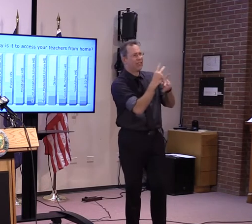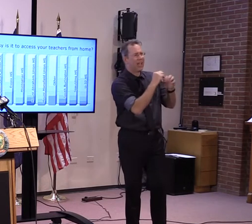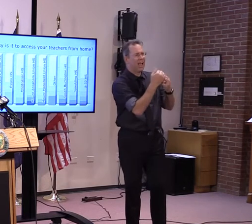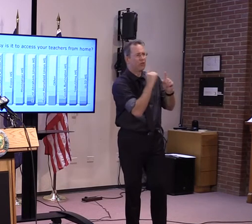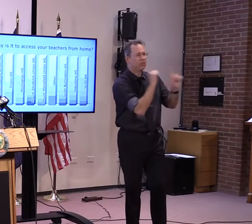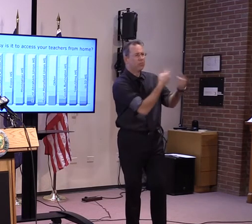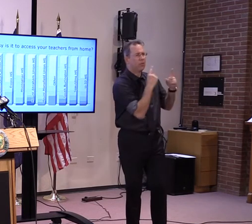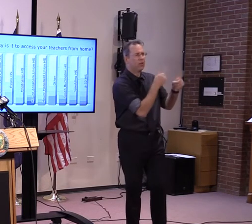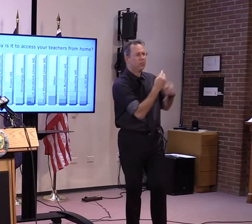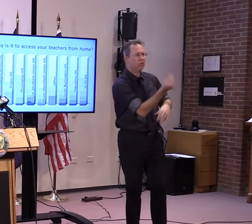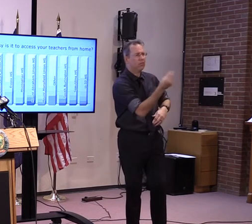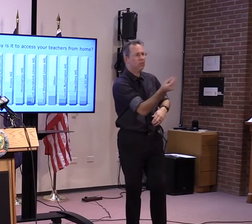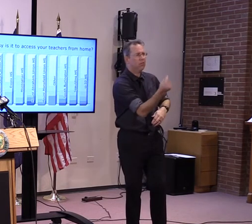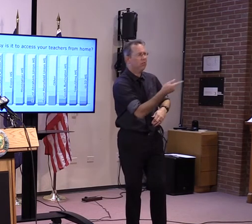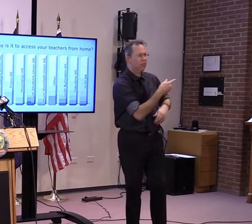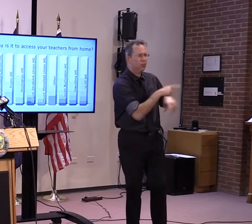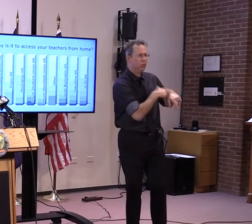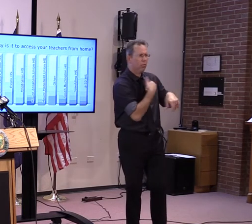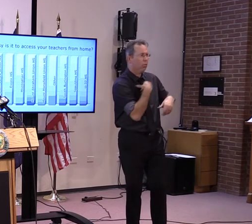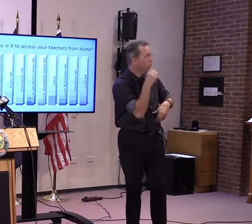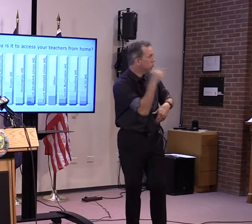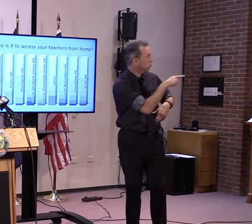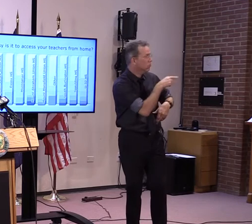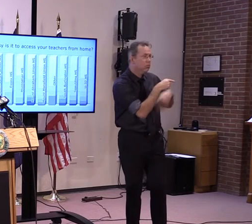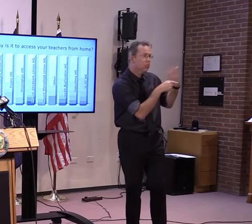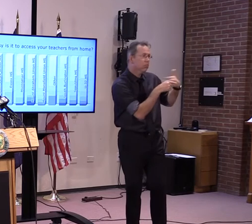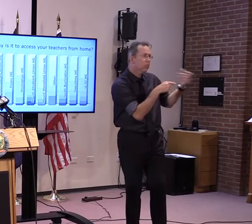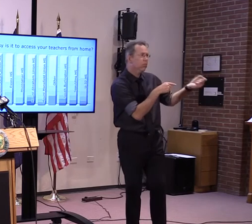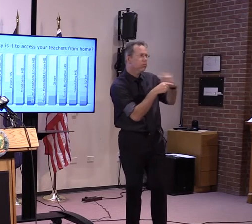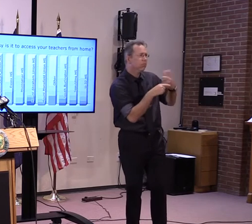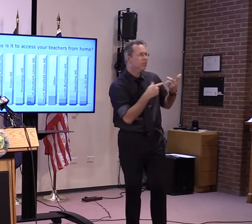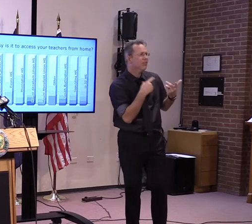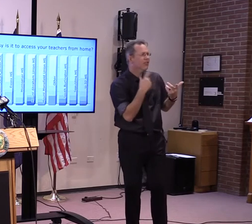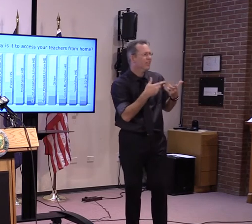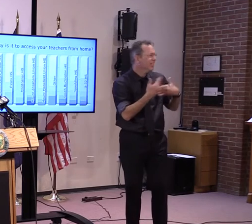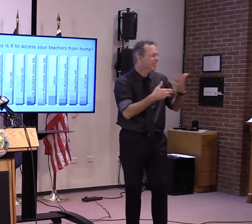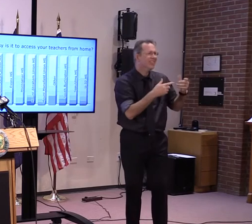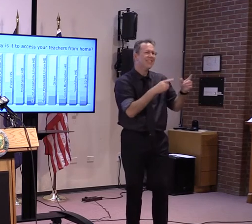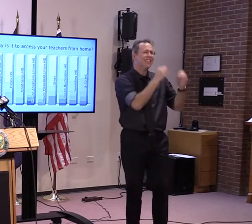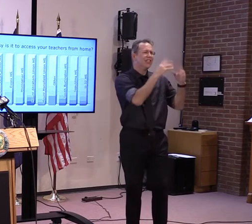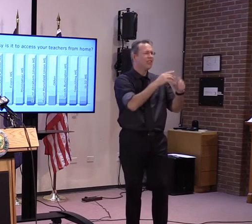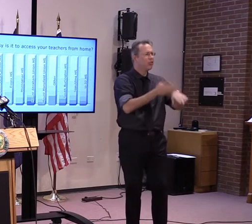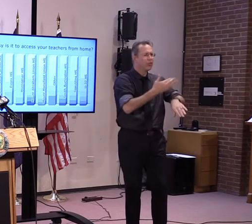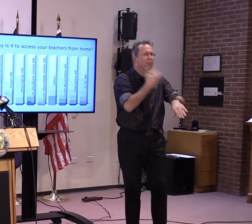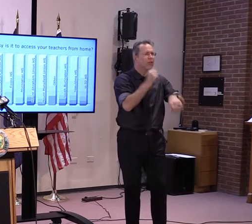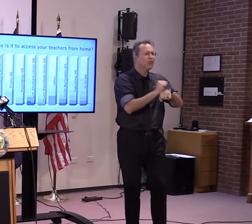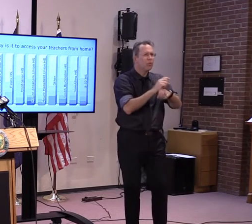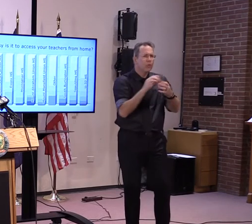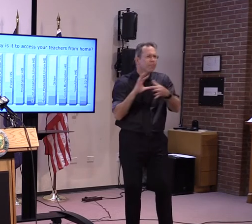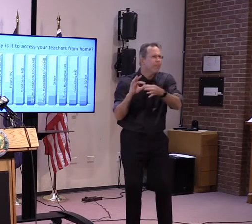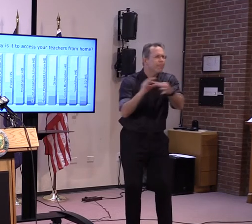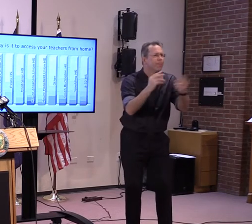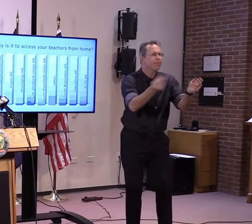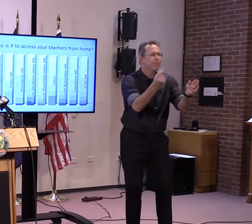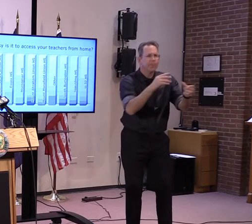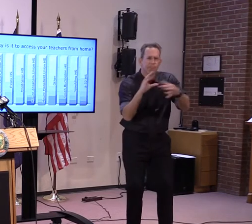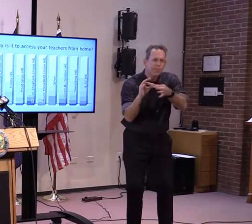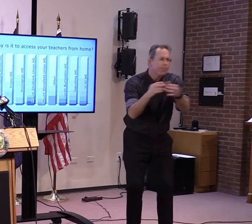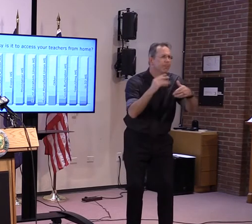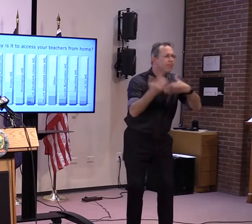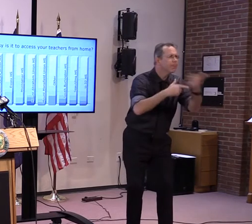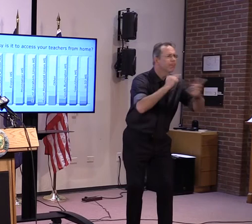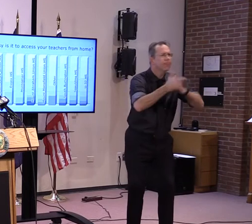how to reach out to students. And it was hard, and the internet sometimes doesn't work. Crazy bunch of